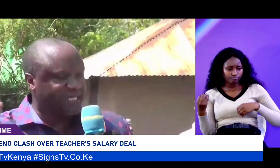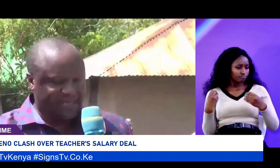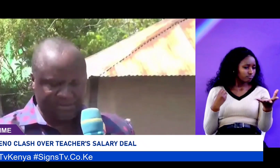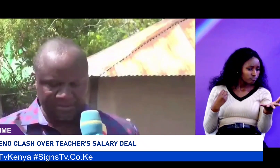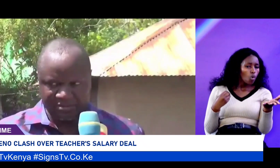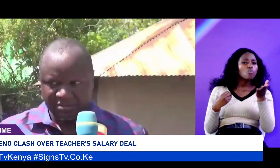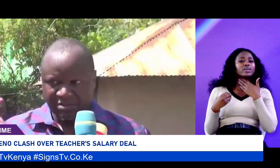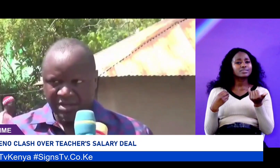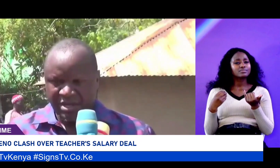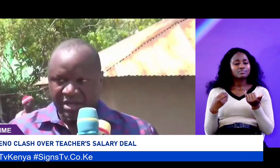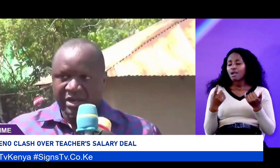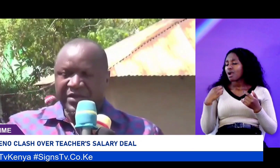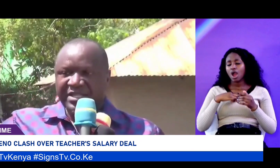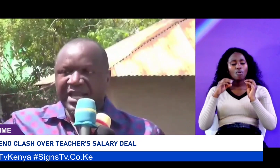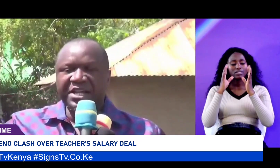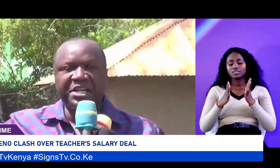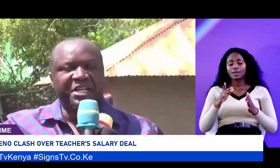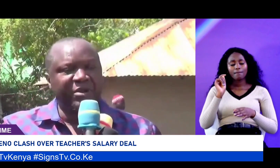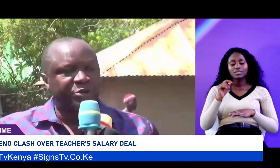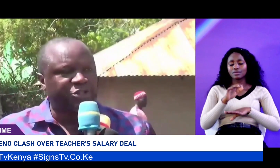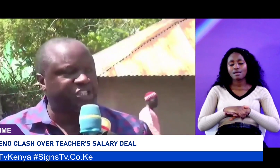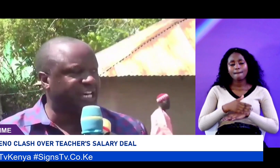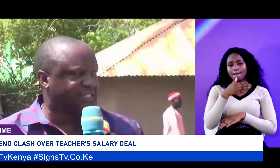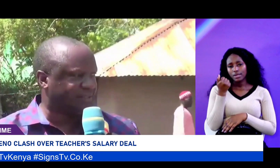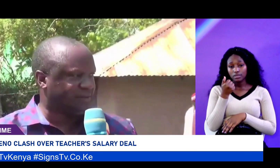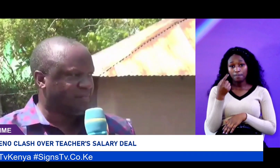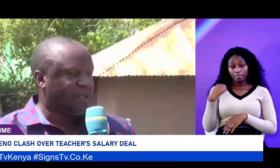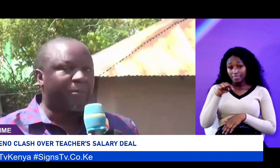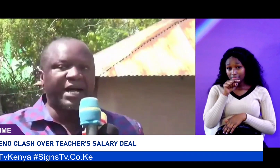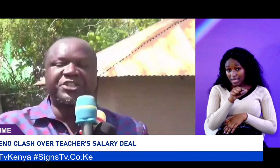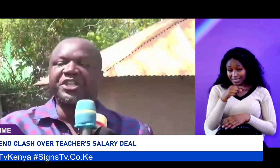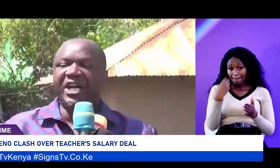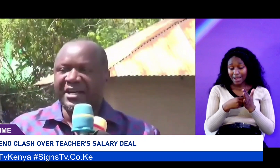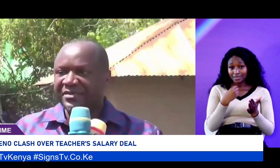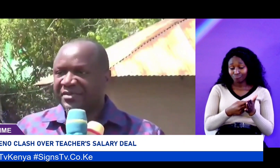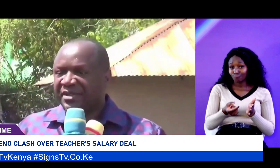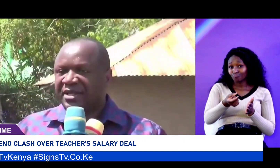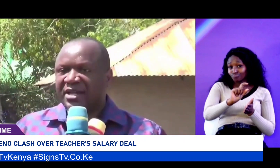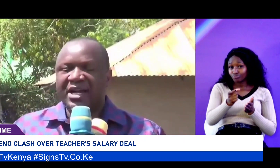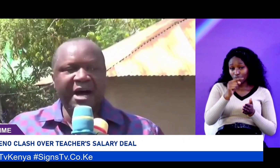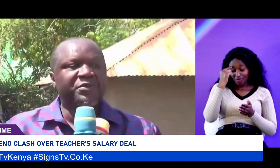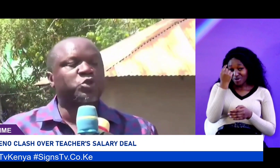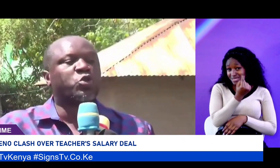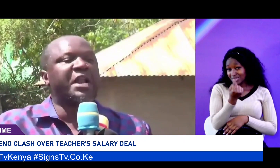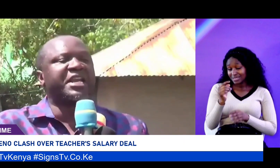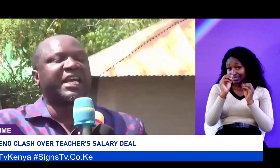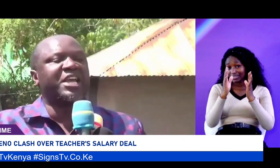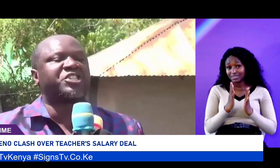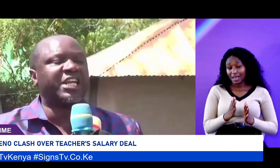better. The salary increment to teachers per teacher comes to 200 Kenya